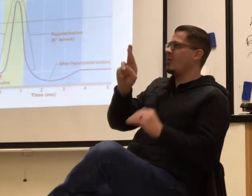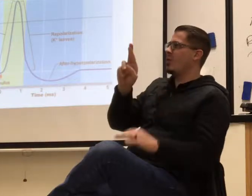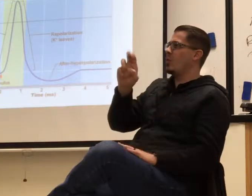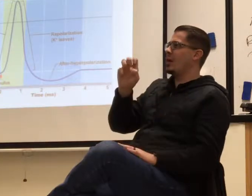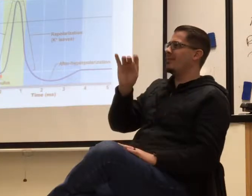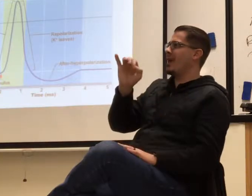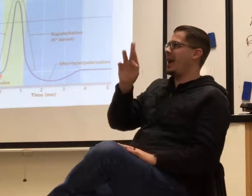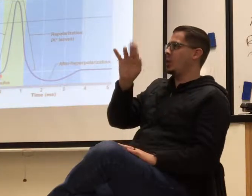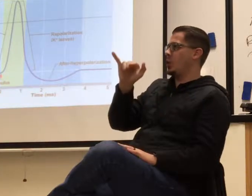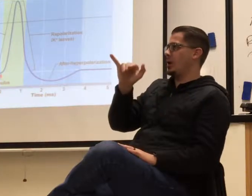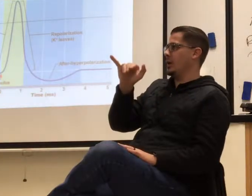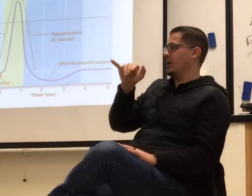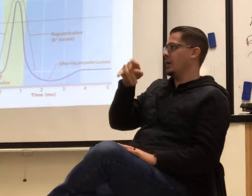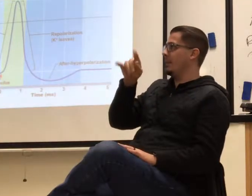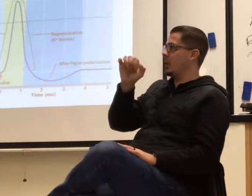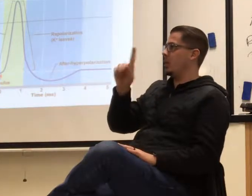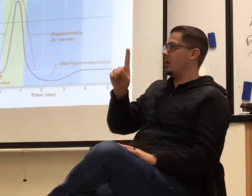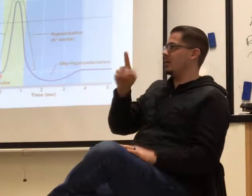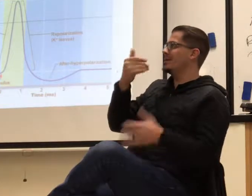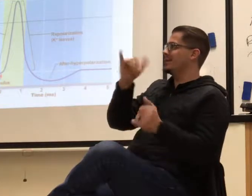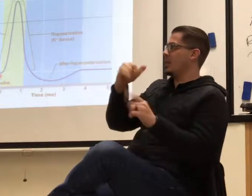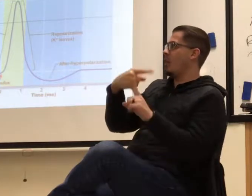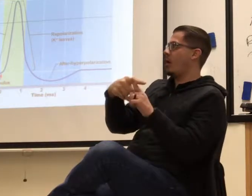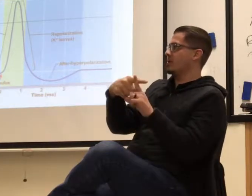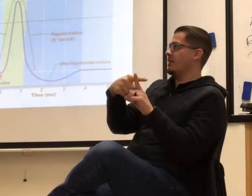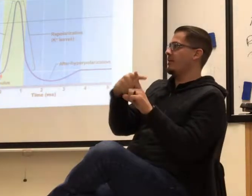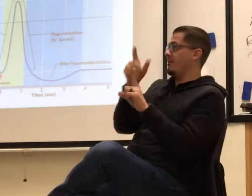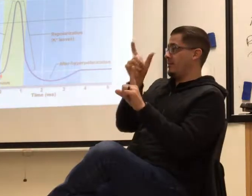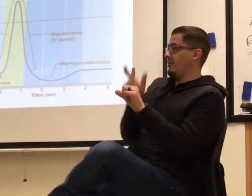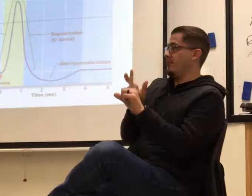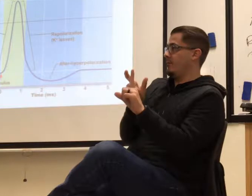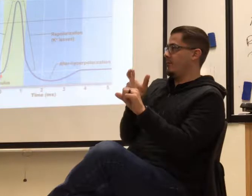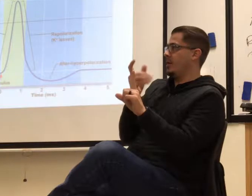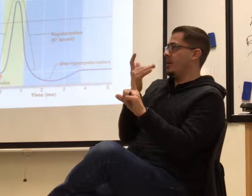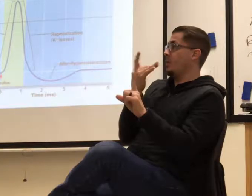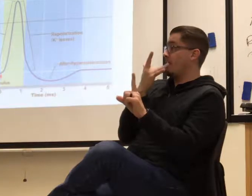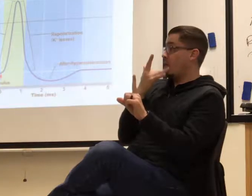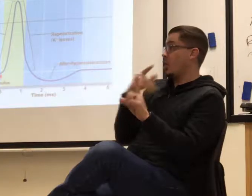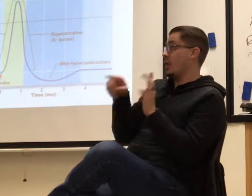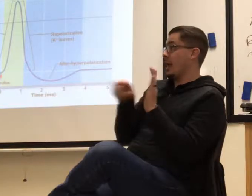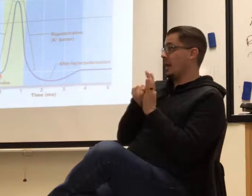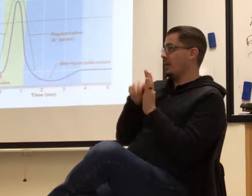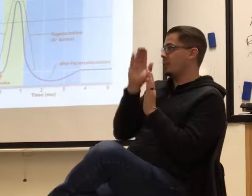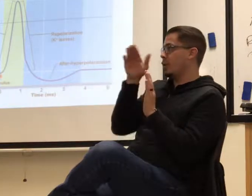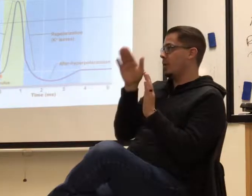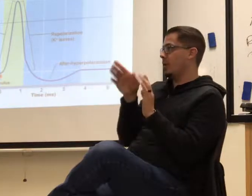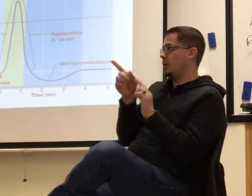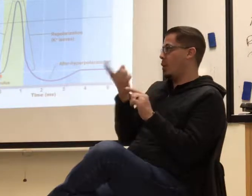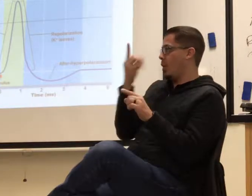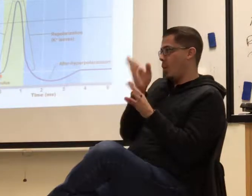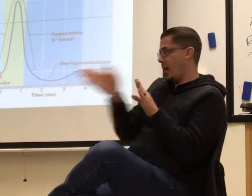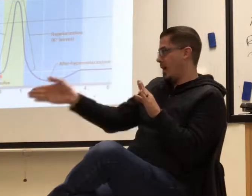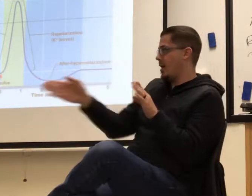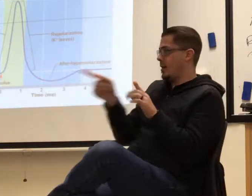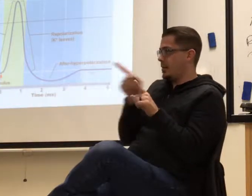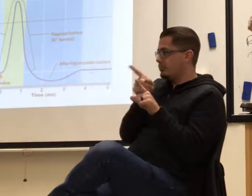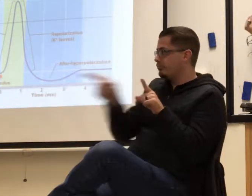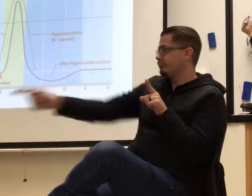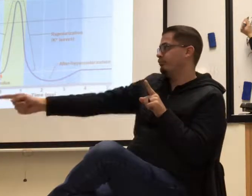period. Okay, it's still positive there. It prefers to go where it's negative, so it's just going to go one way.